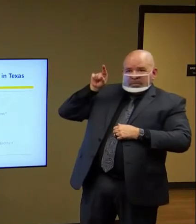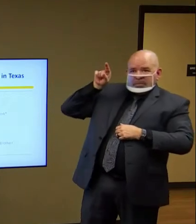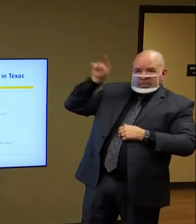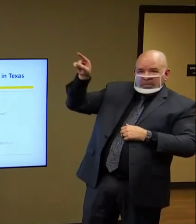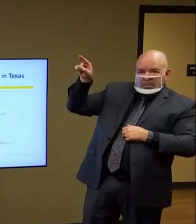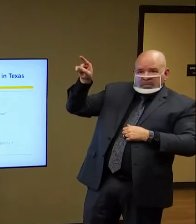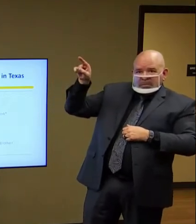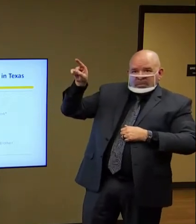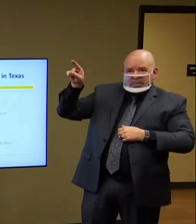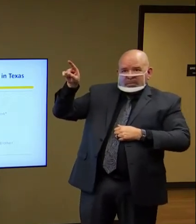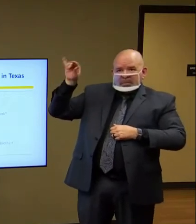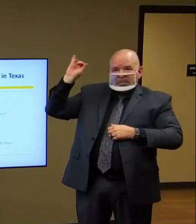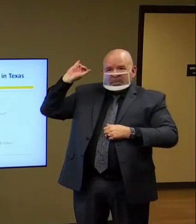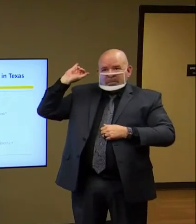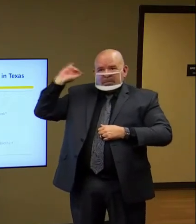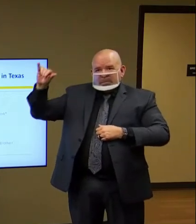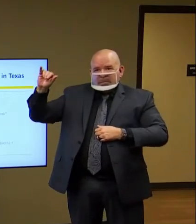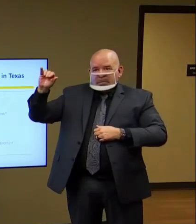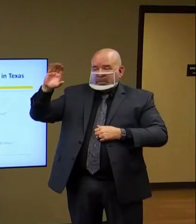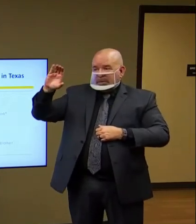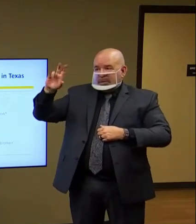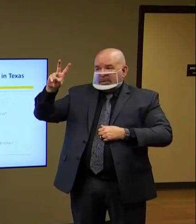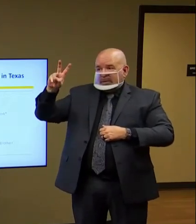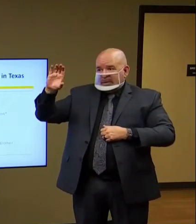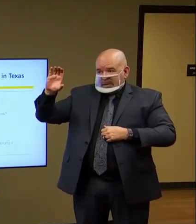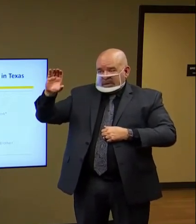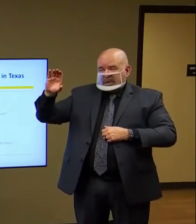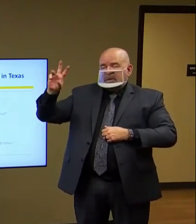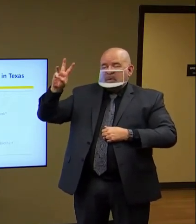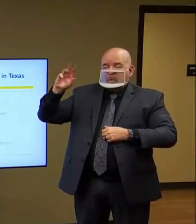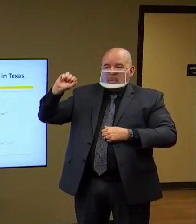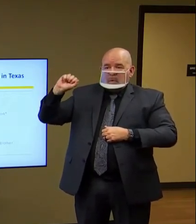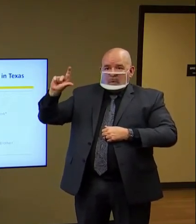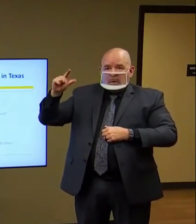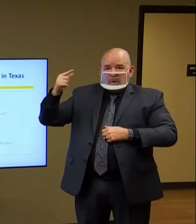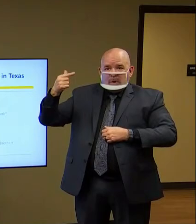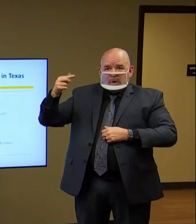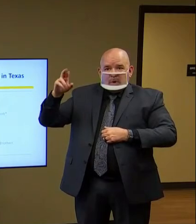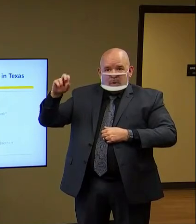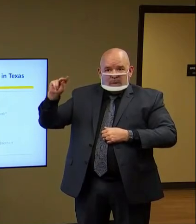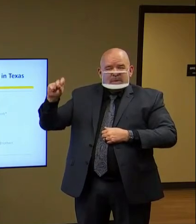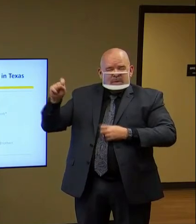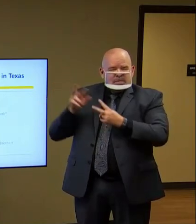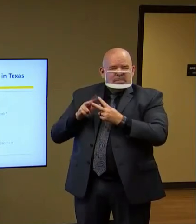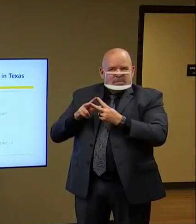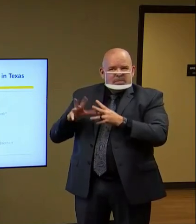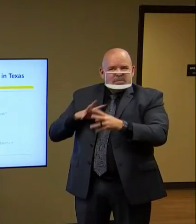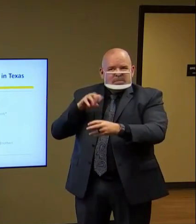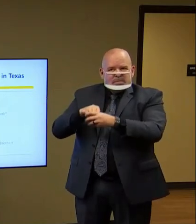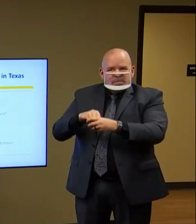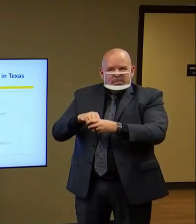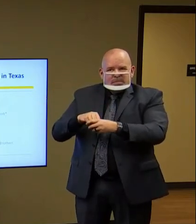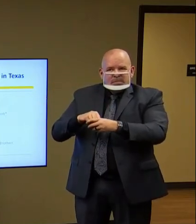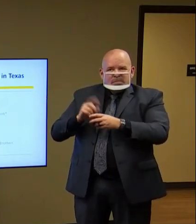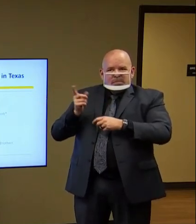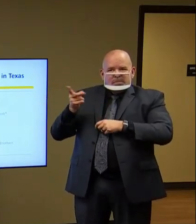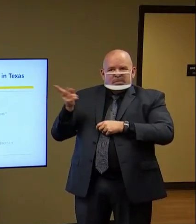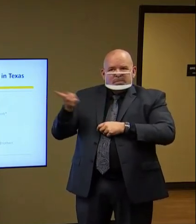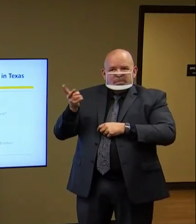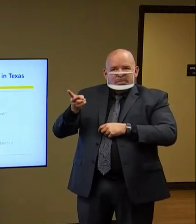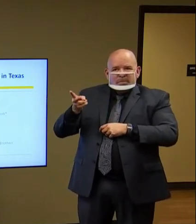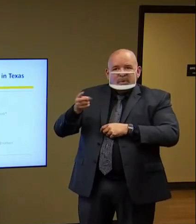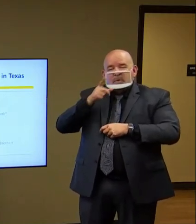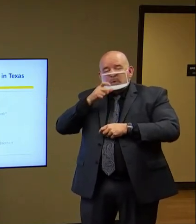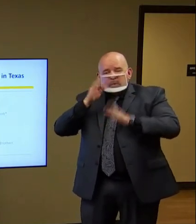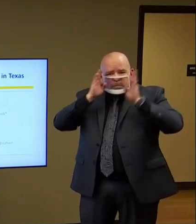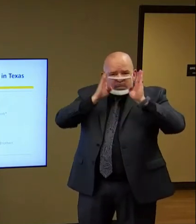part of the group that's going to specifically be working on long-term care facilities. But then also all the provider outlets that